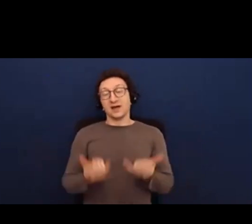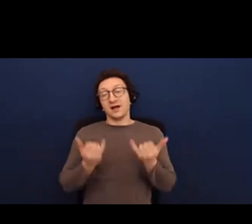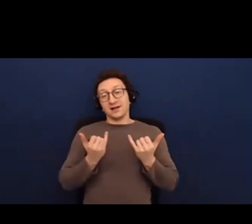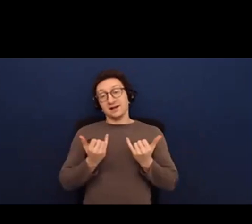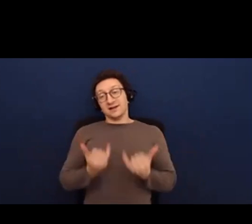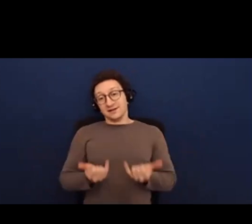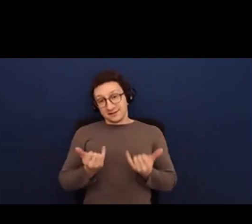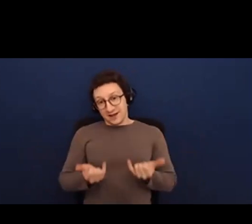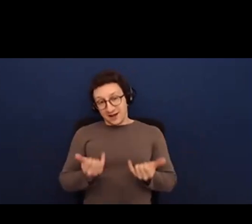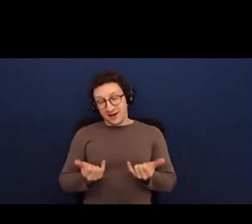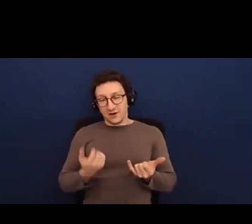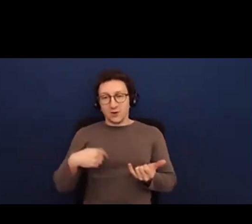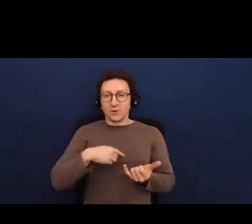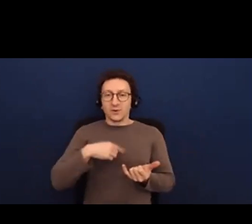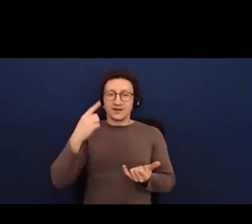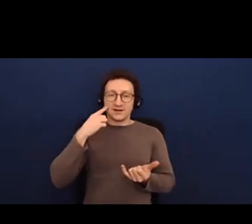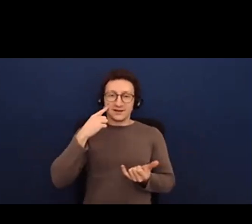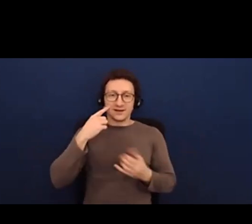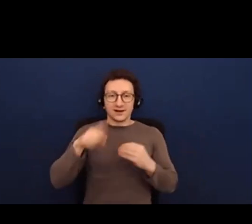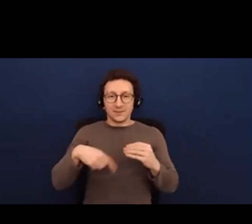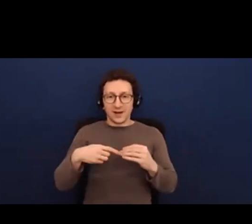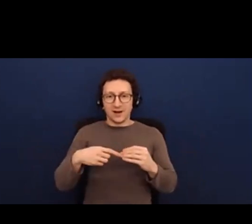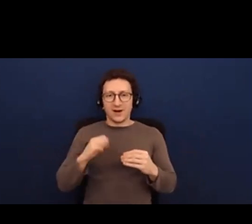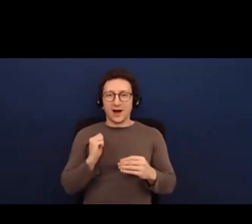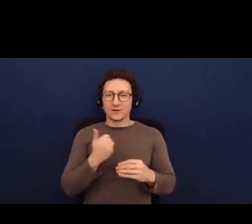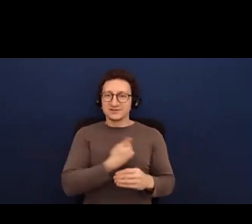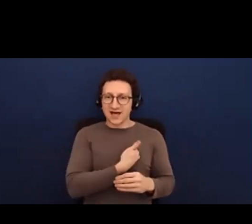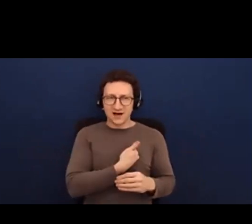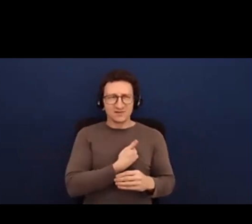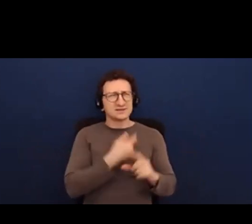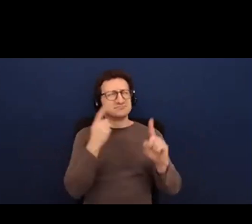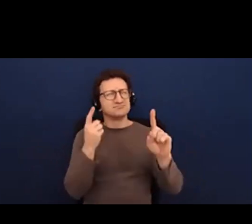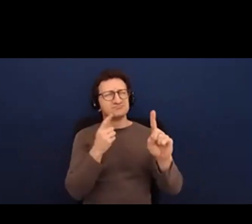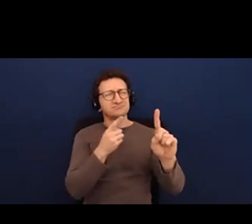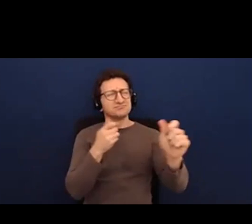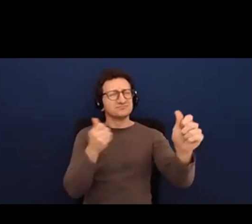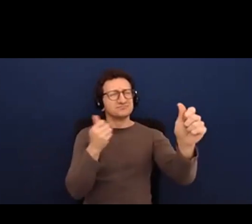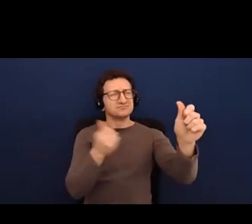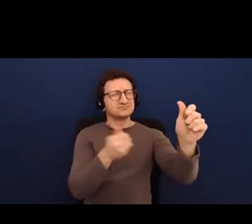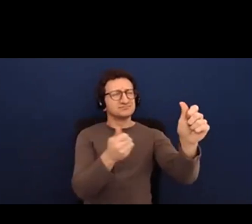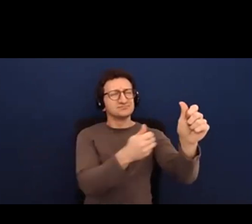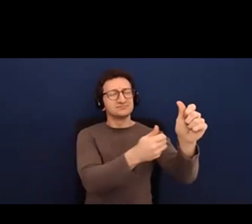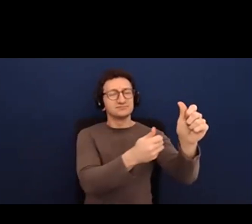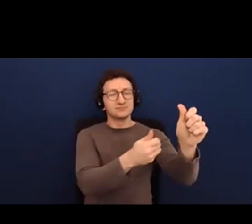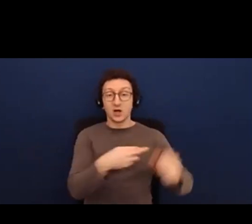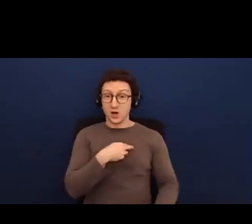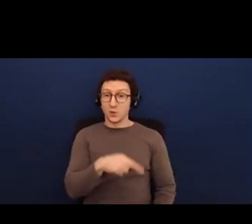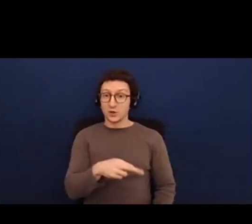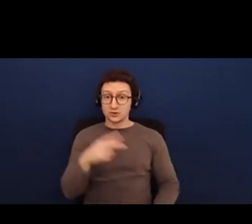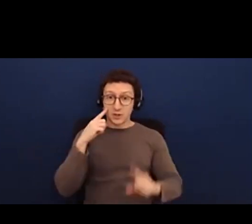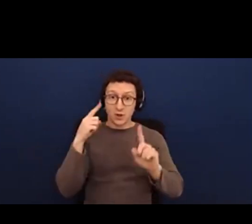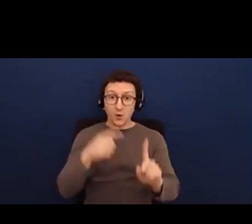terms of ourself and our striving. The goal of religion is not to conform to